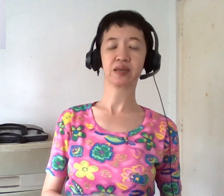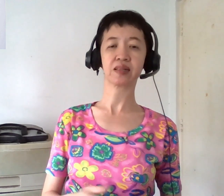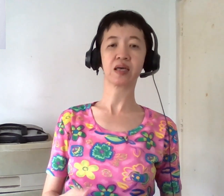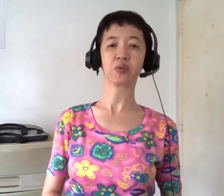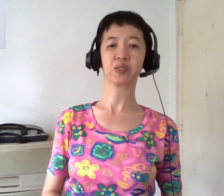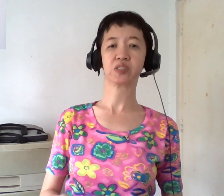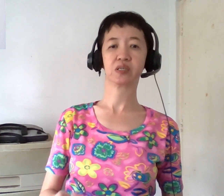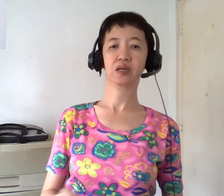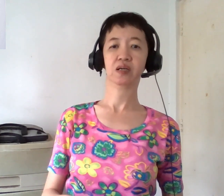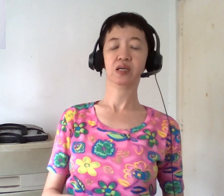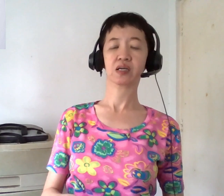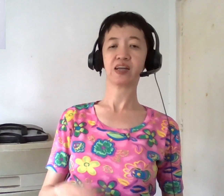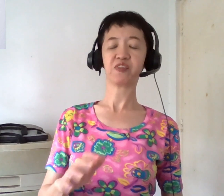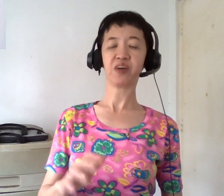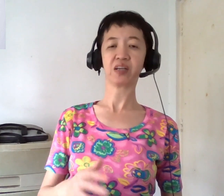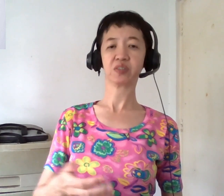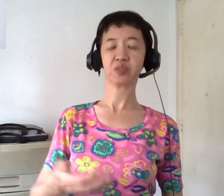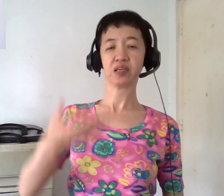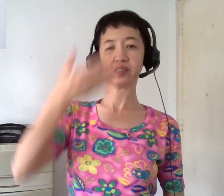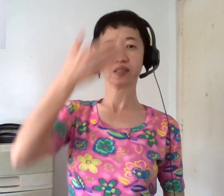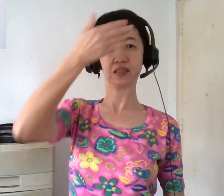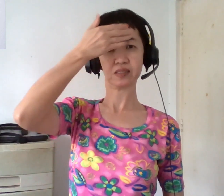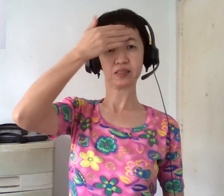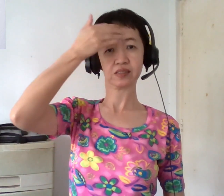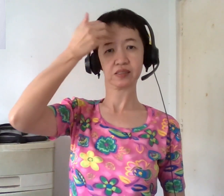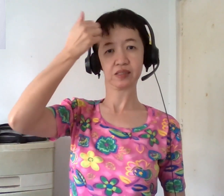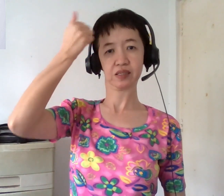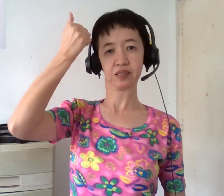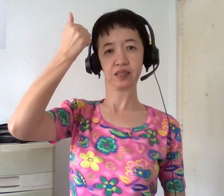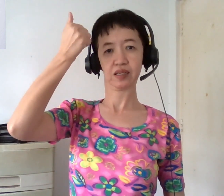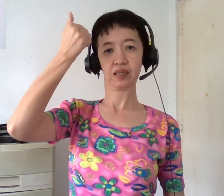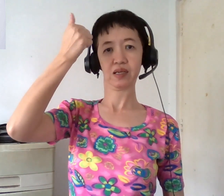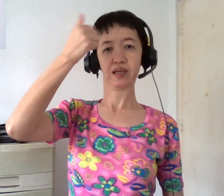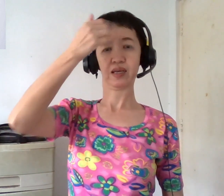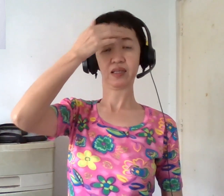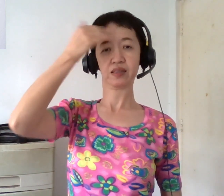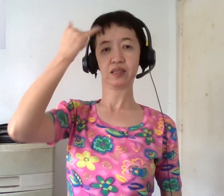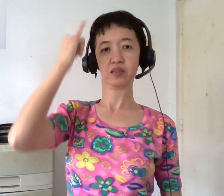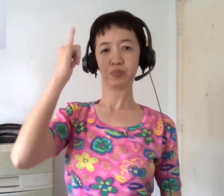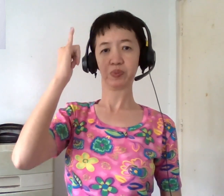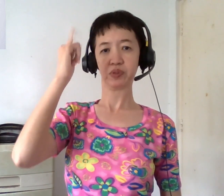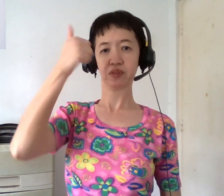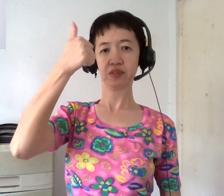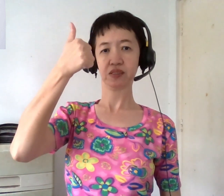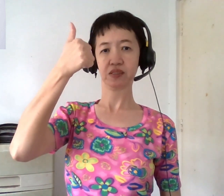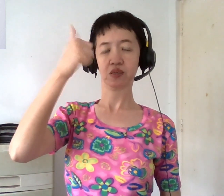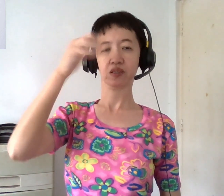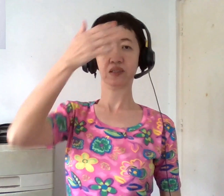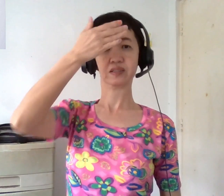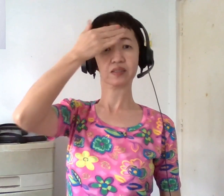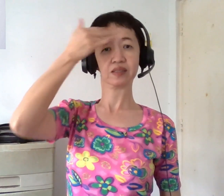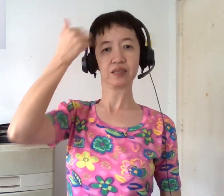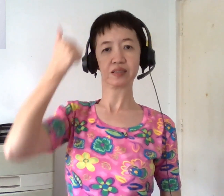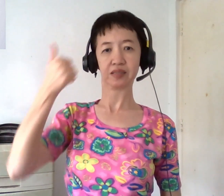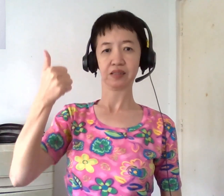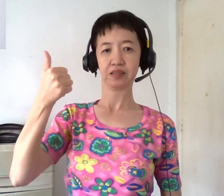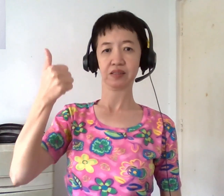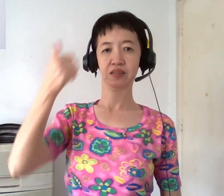Sign Language? Grandfather in Korean Sign is this, and then you put this, sorry, this and then this.